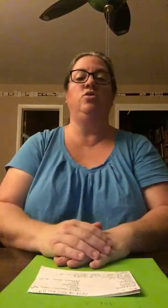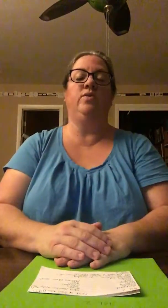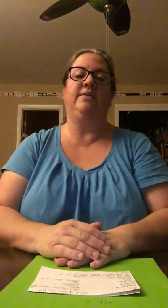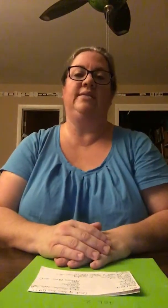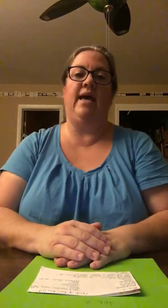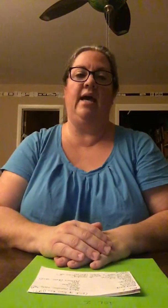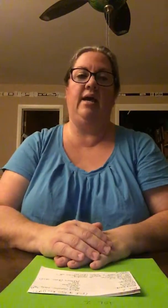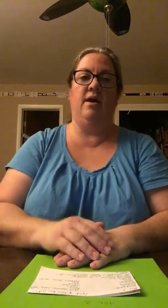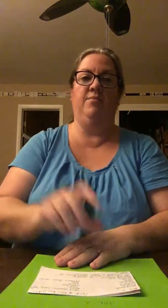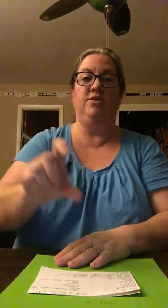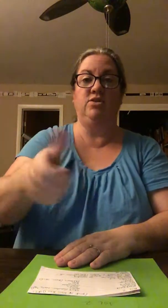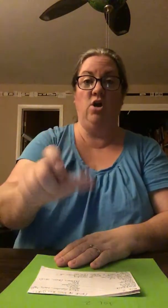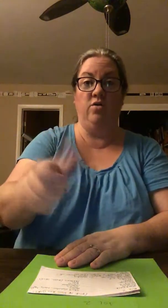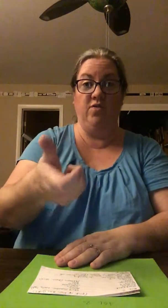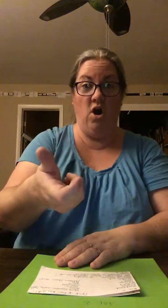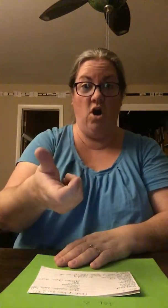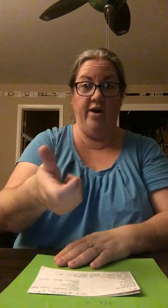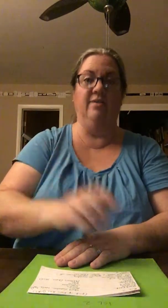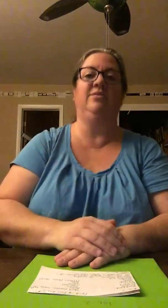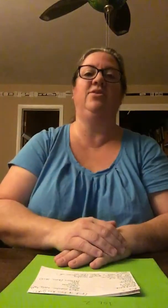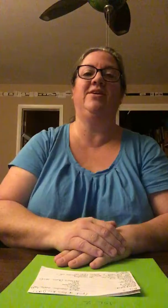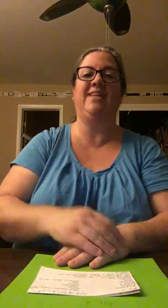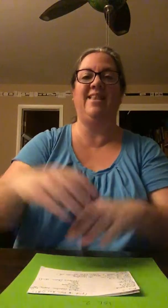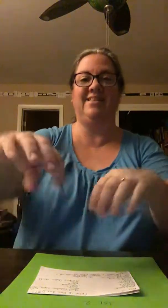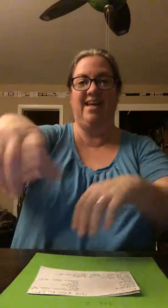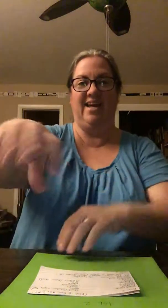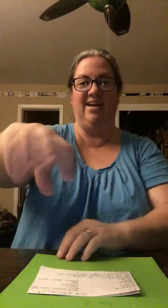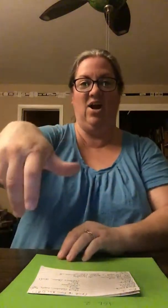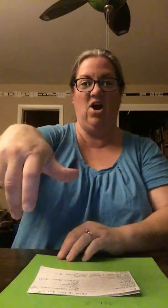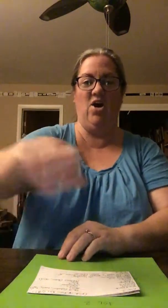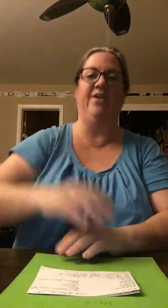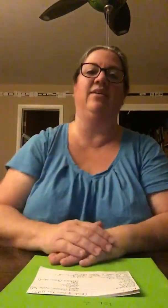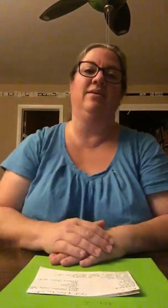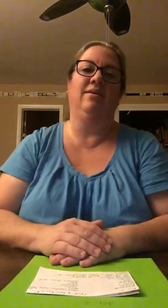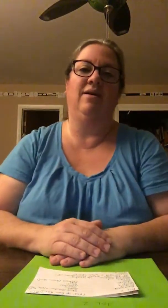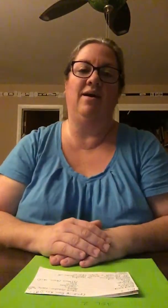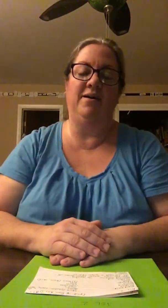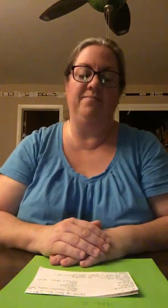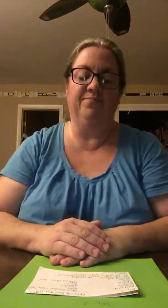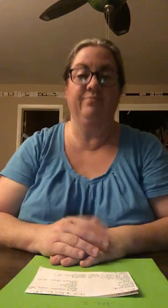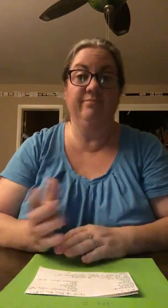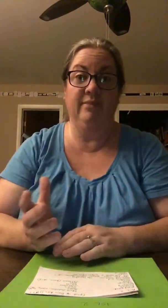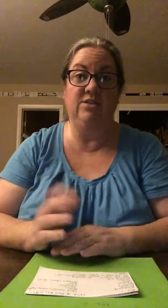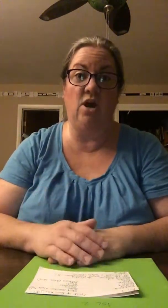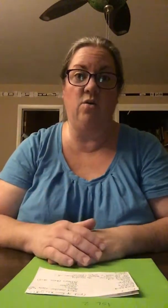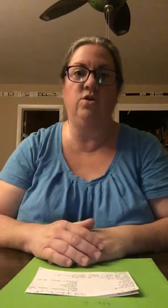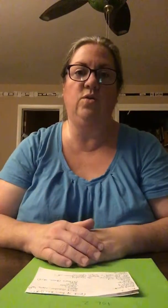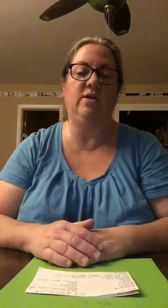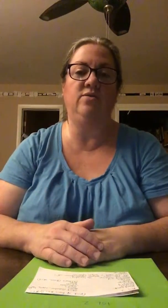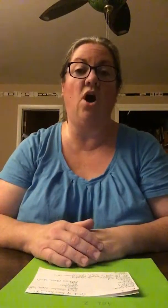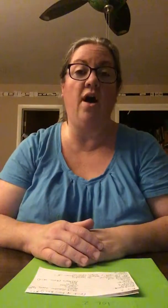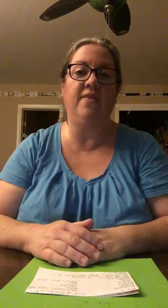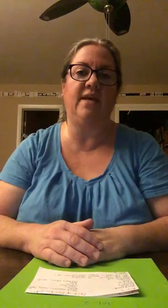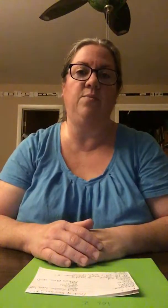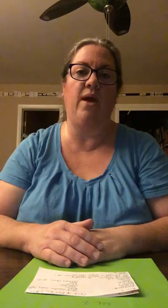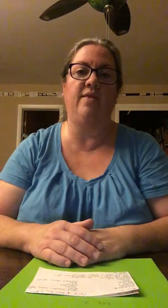You can say the stove on. You can say the sink on. So you can use on the same way that